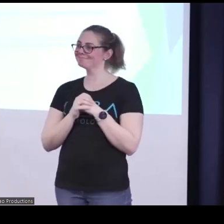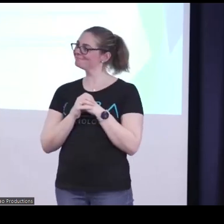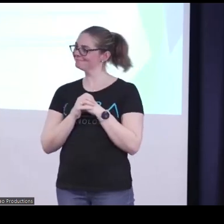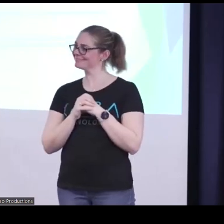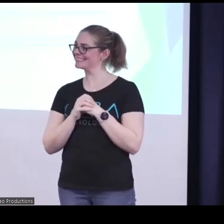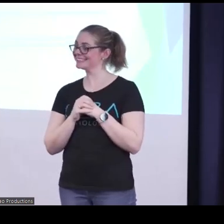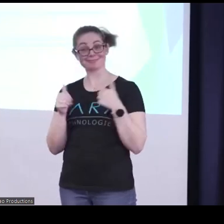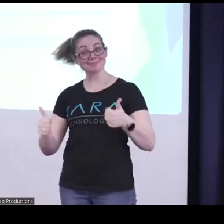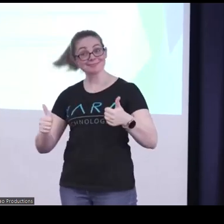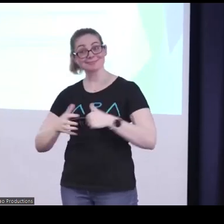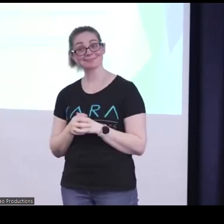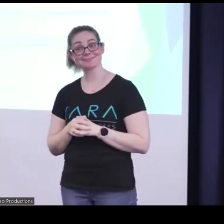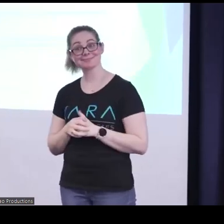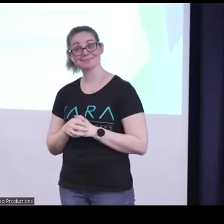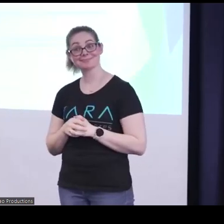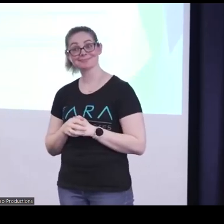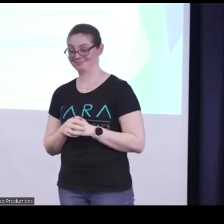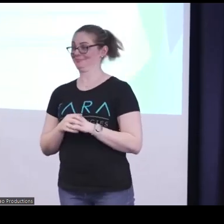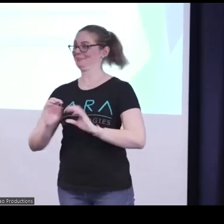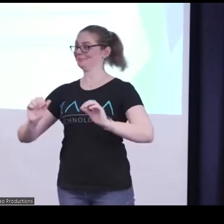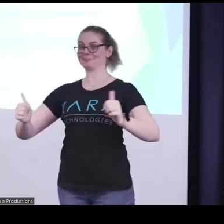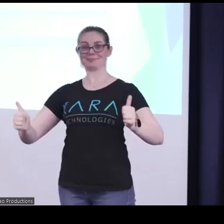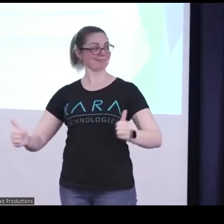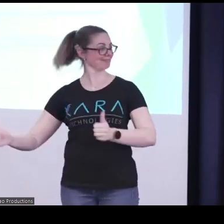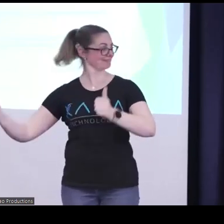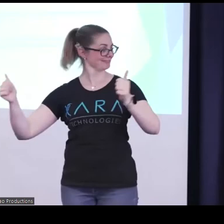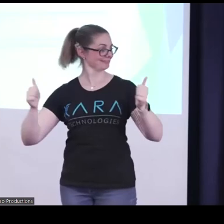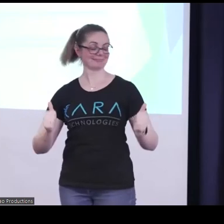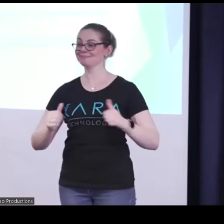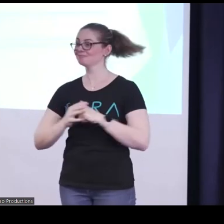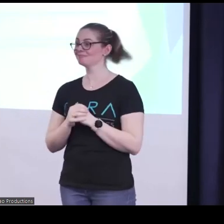mind. Thanks.